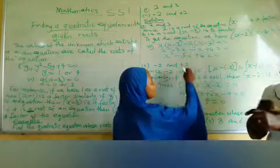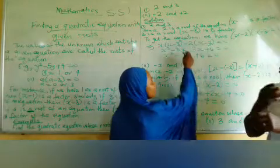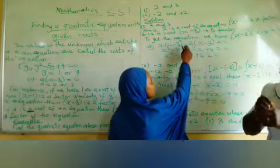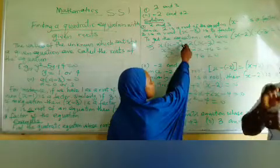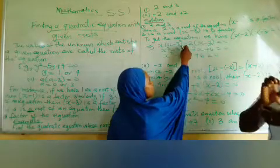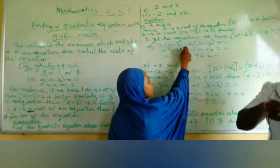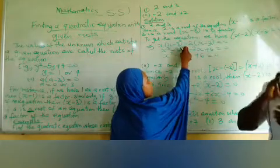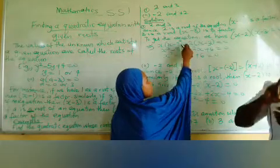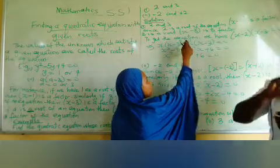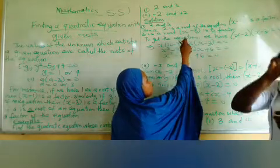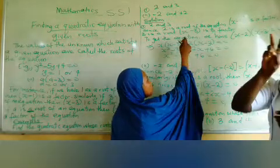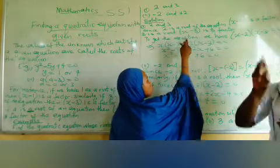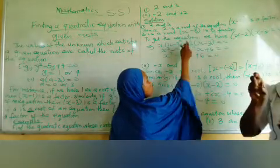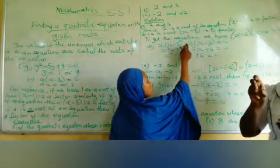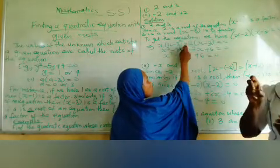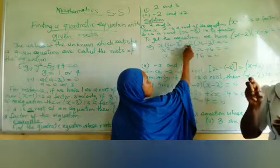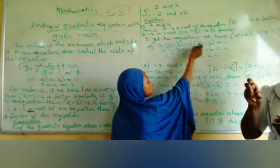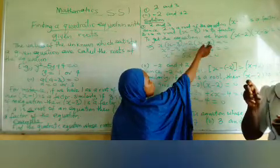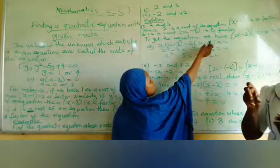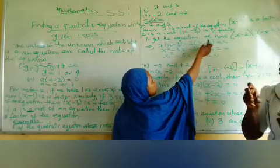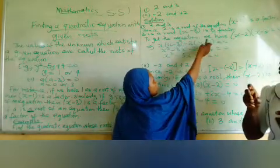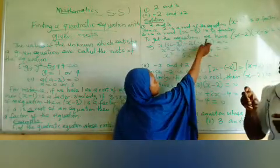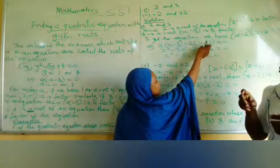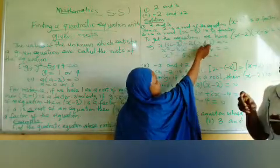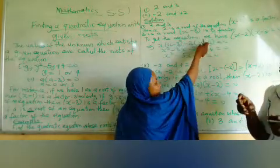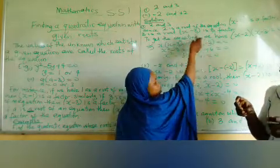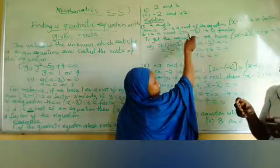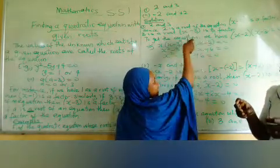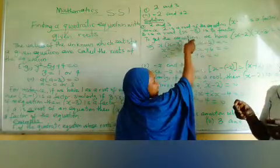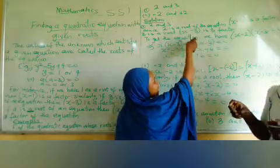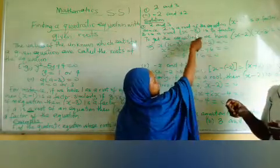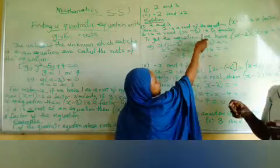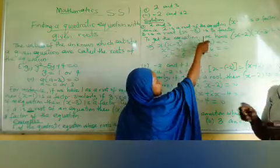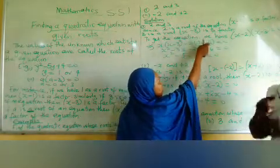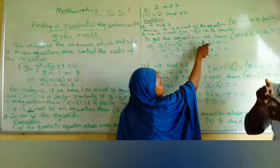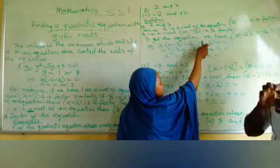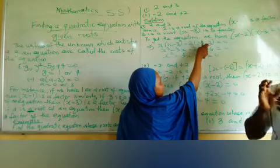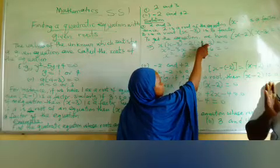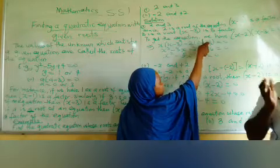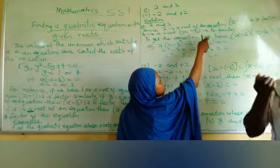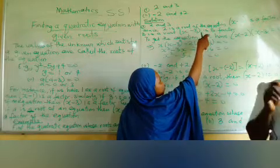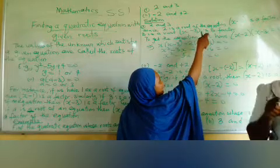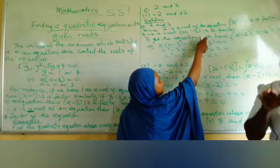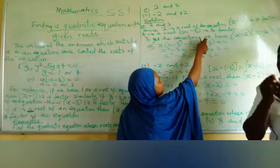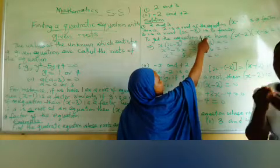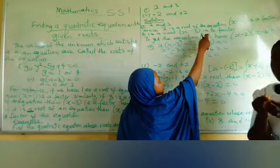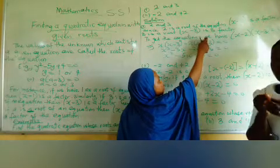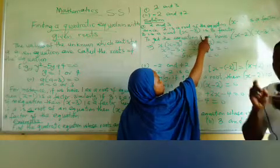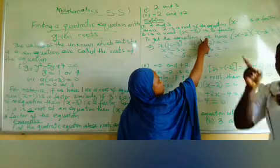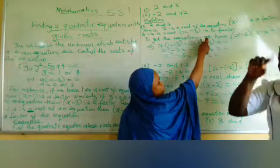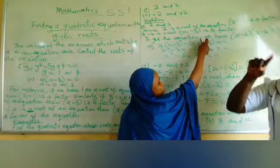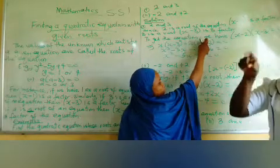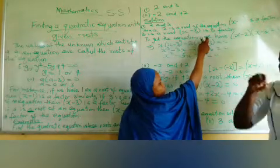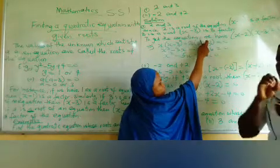Remember that when you want to open your bracket with negative sign, it will affect what you have in the